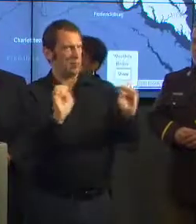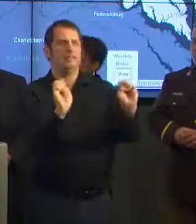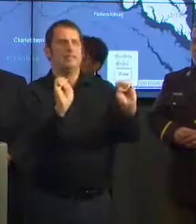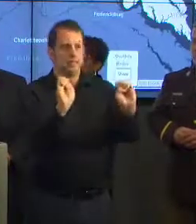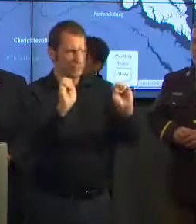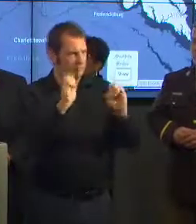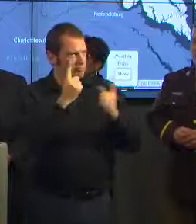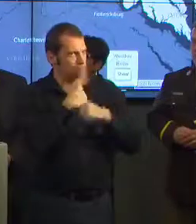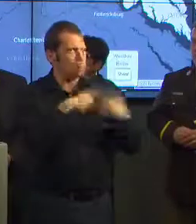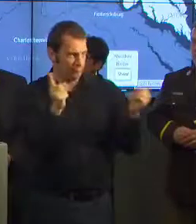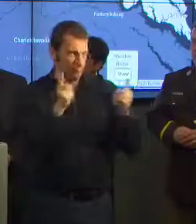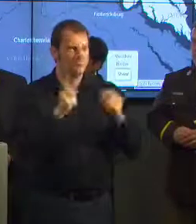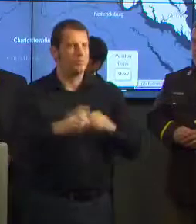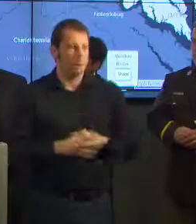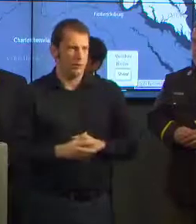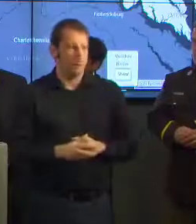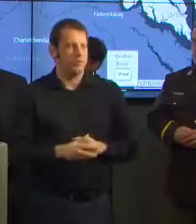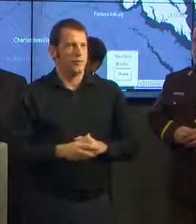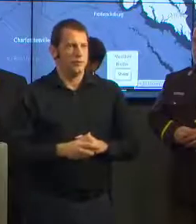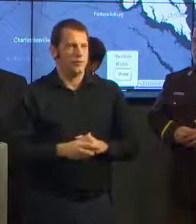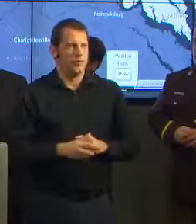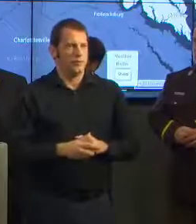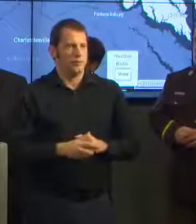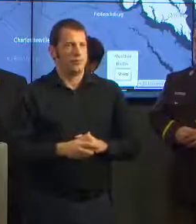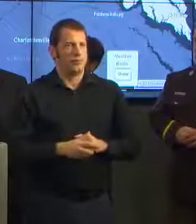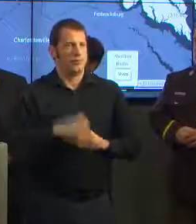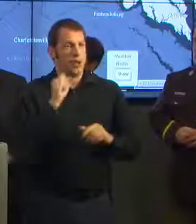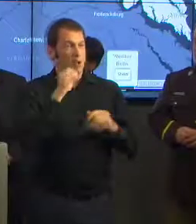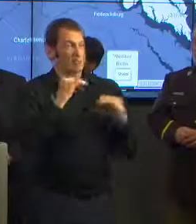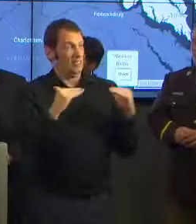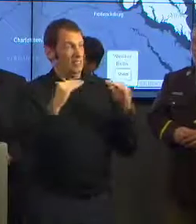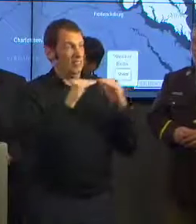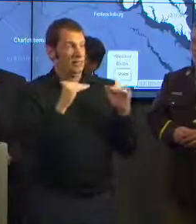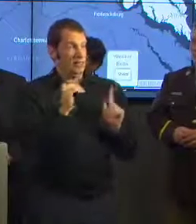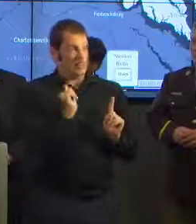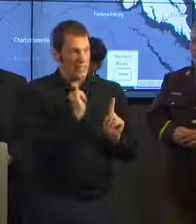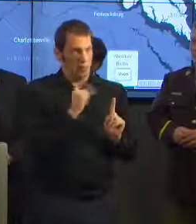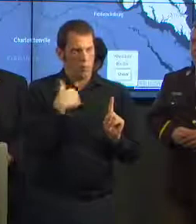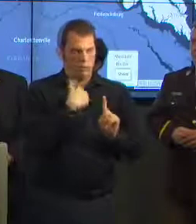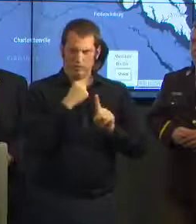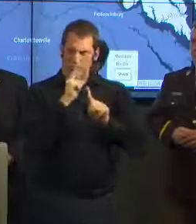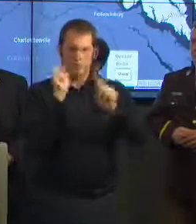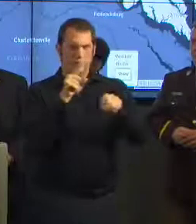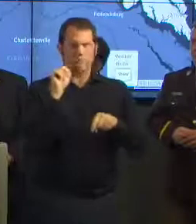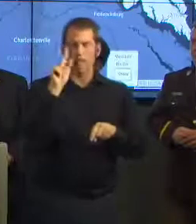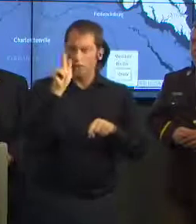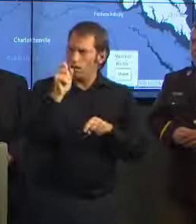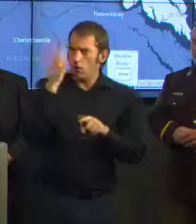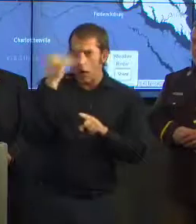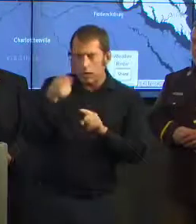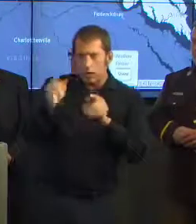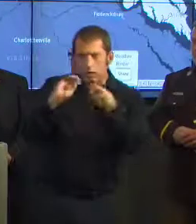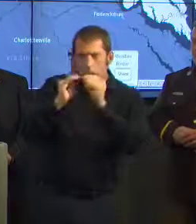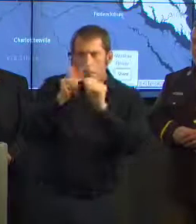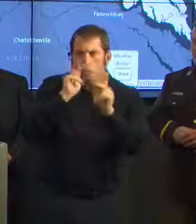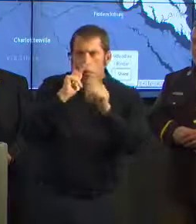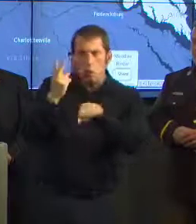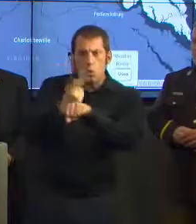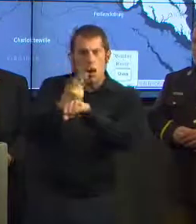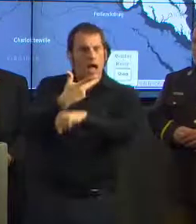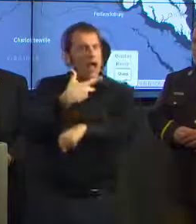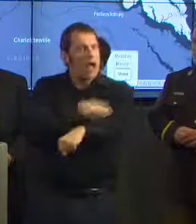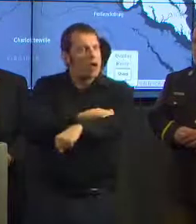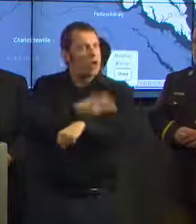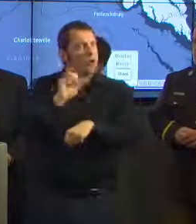the rapid escalation of the heroin and opioid crisis in our state. I will be delegating emergency